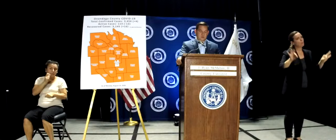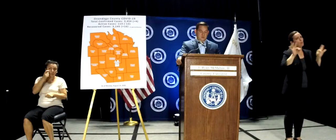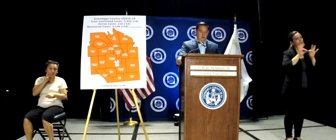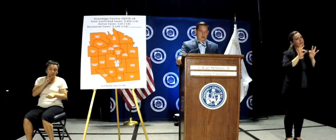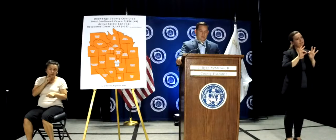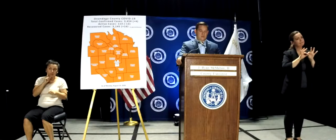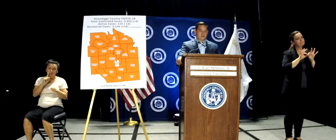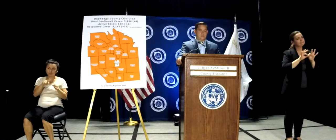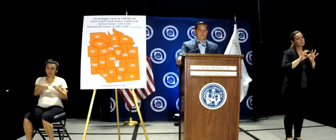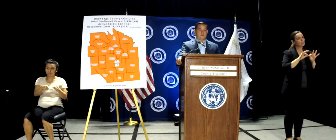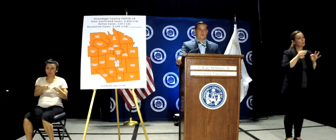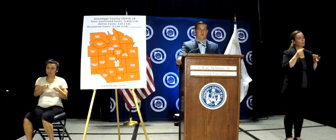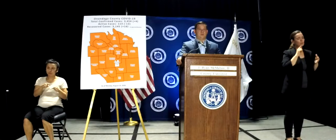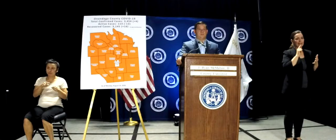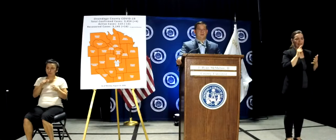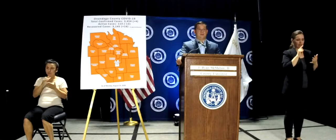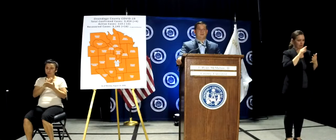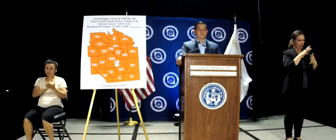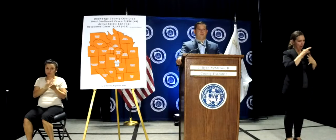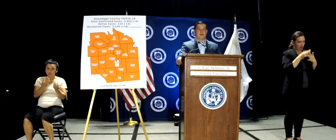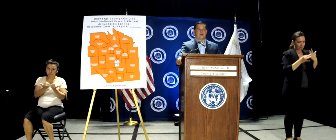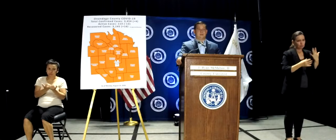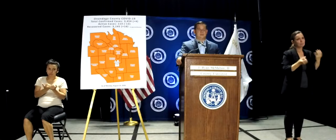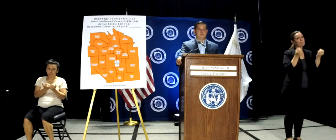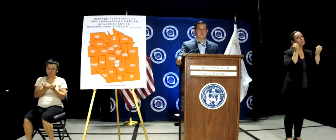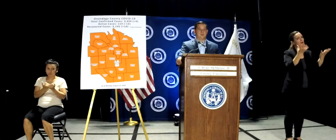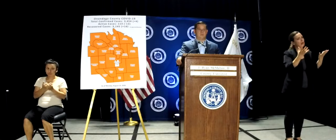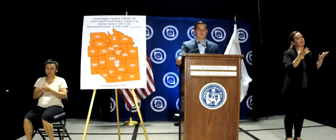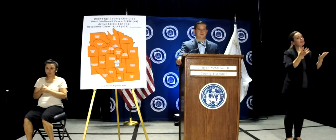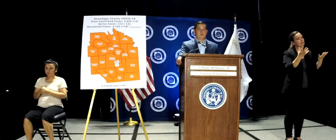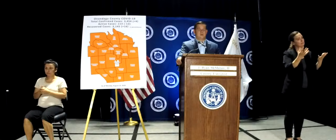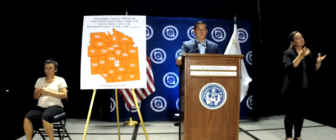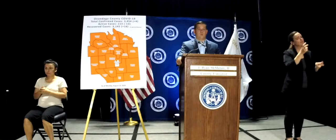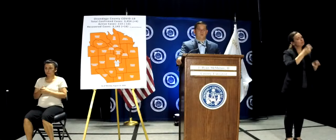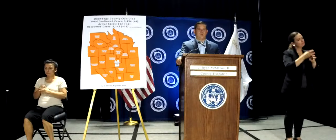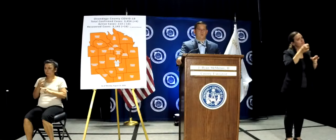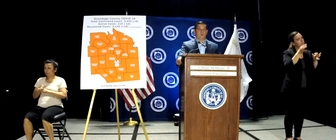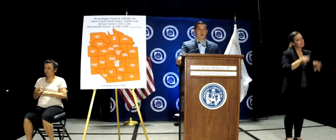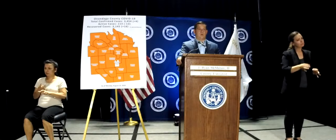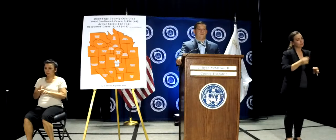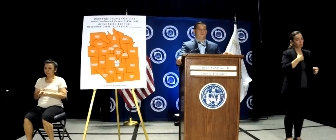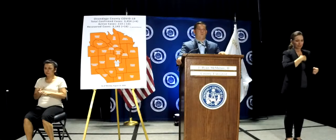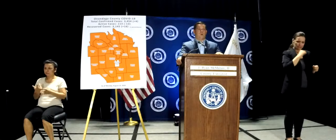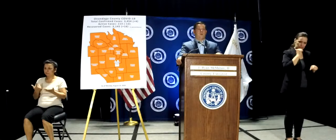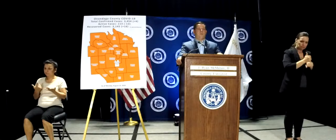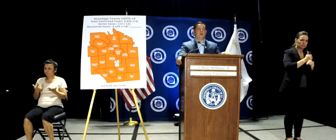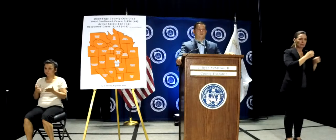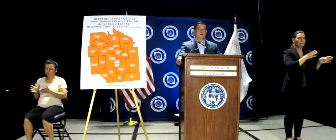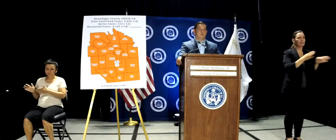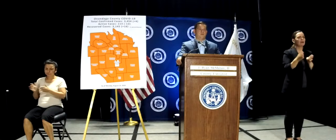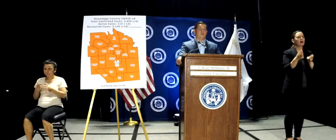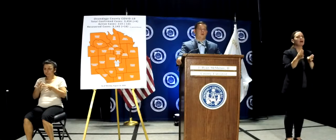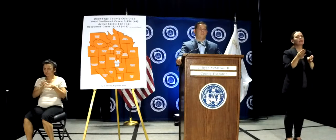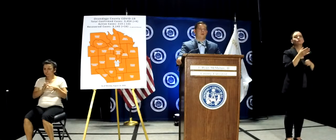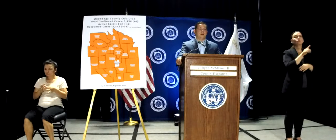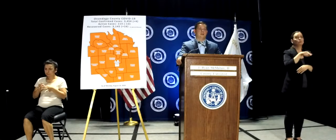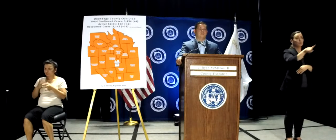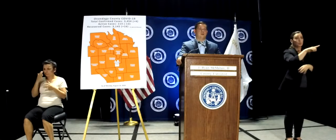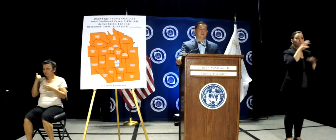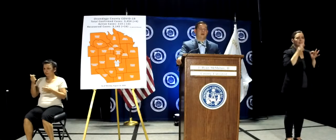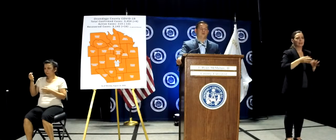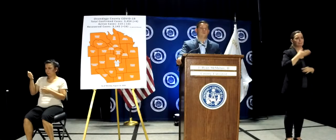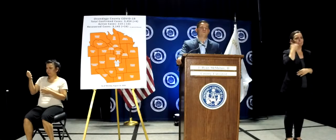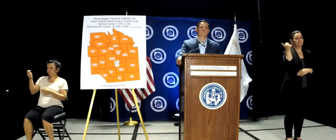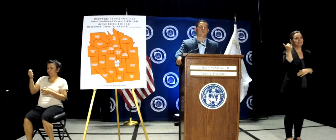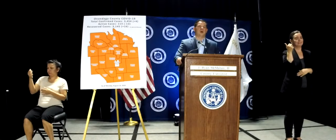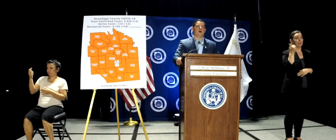options. It's difficult to make these plans and commitments when we don't know where the money's coming from at the